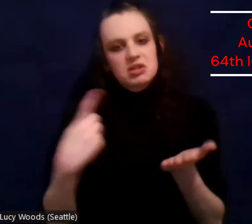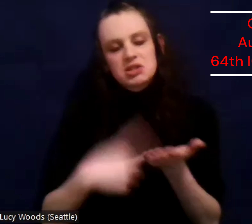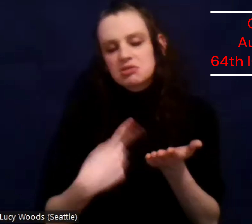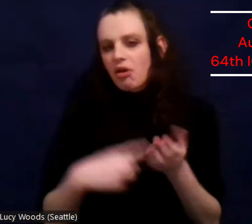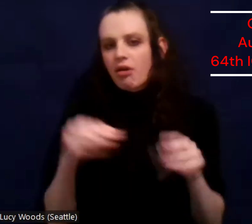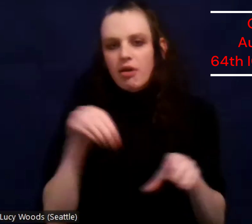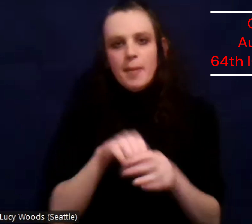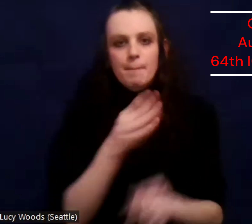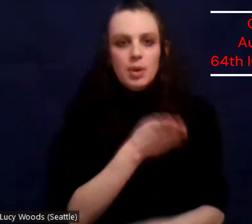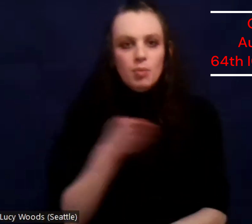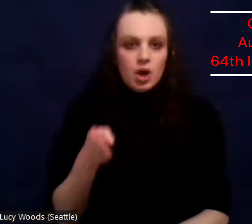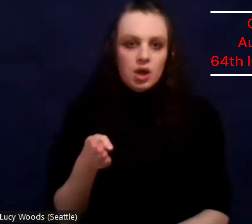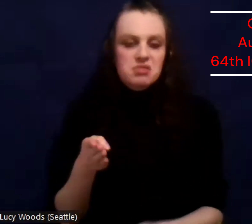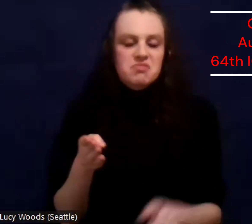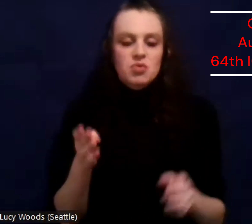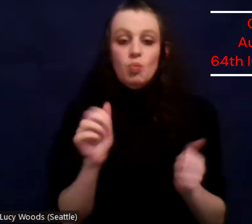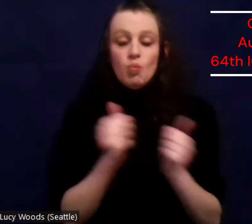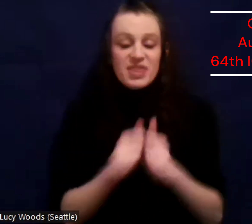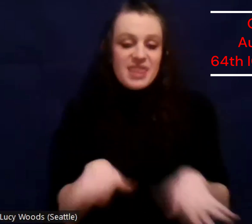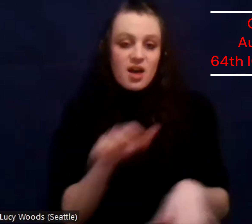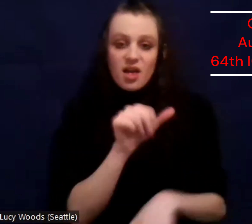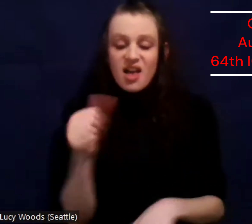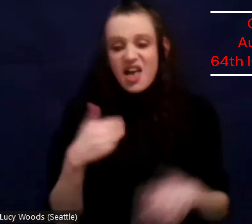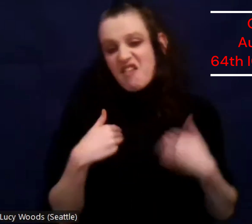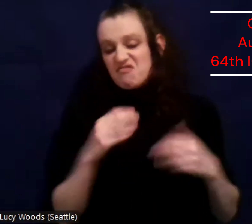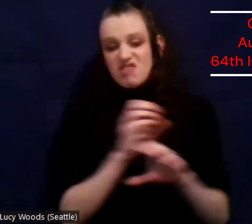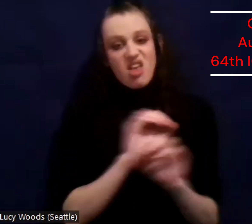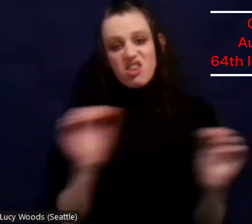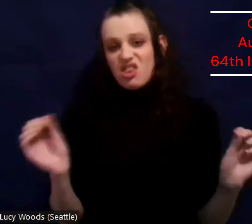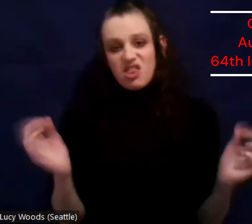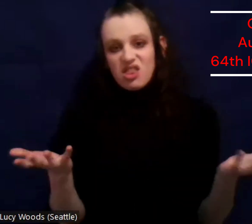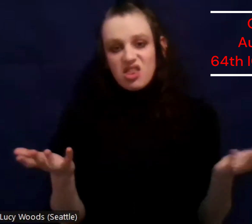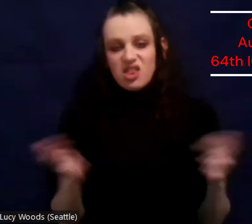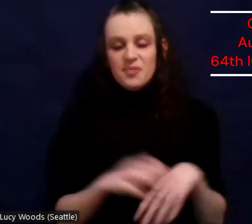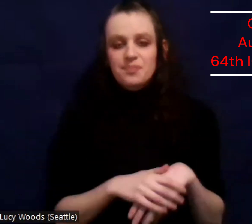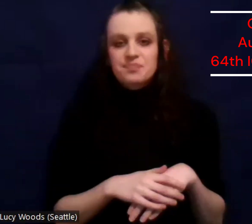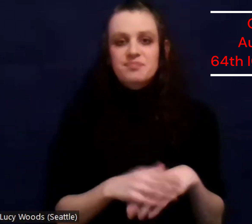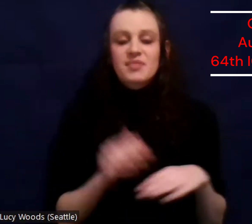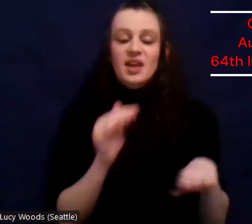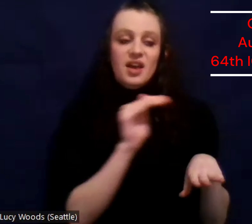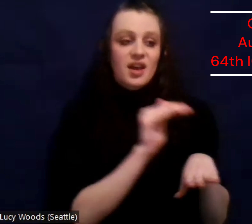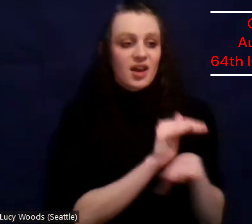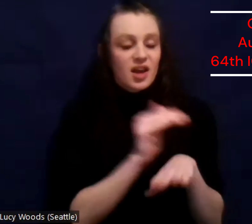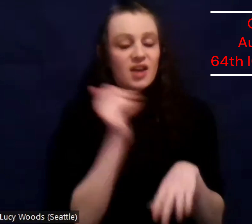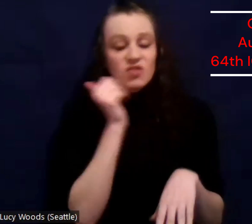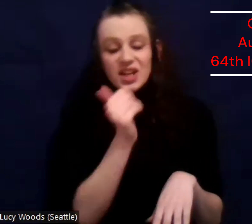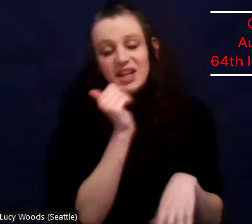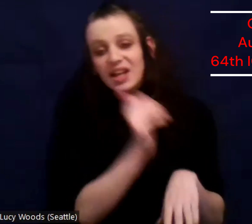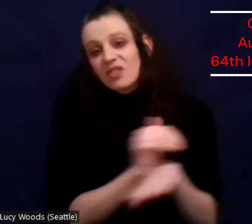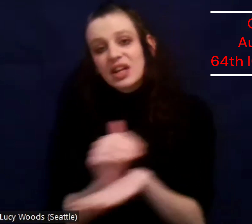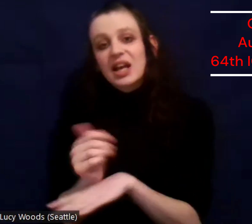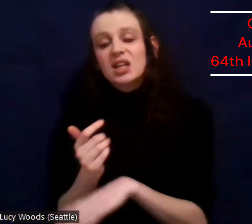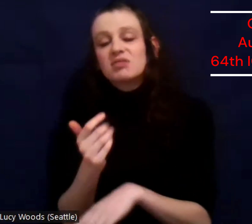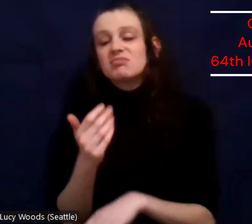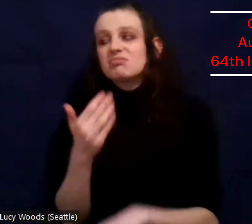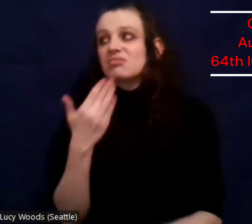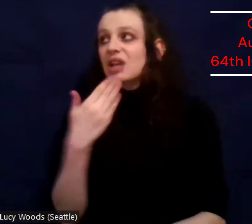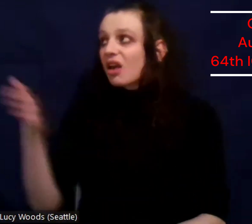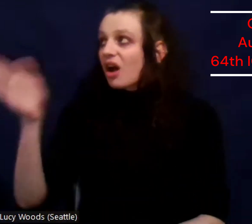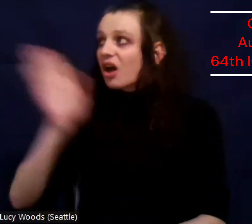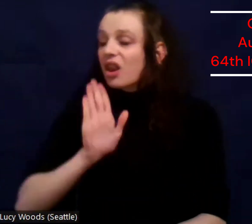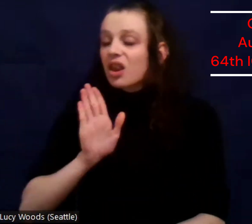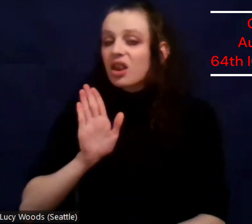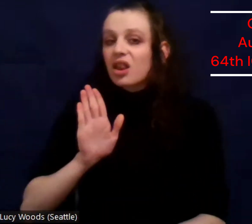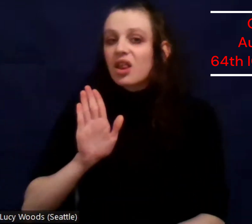none of that without Alcoholics Anonymous, and every day and every night I thank God that I, was given